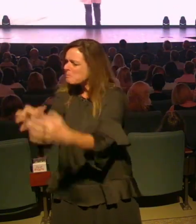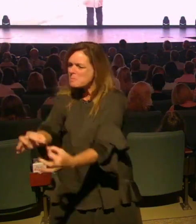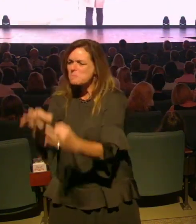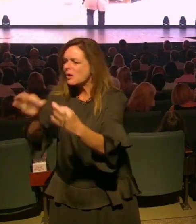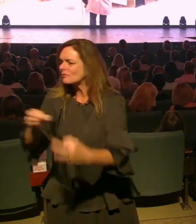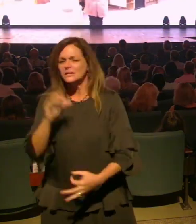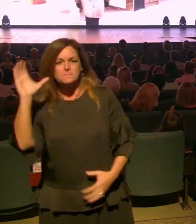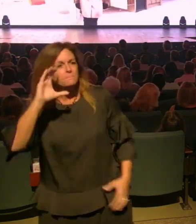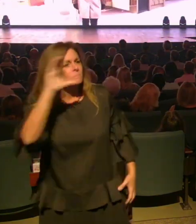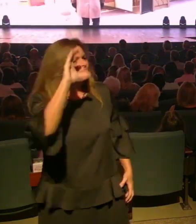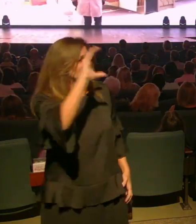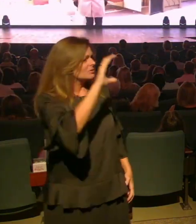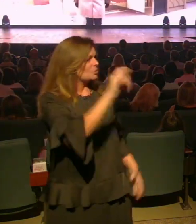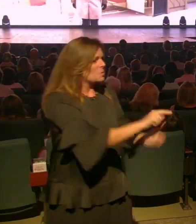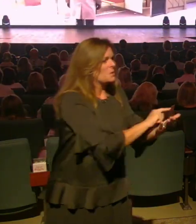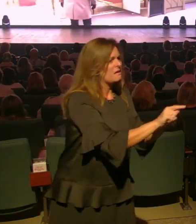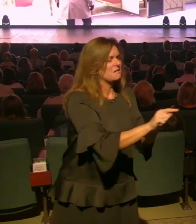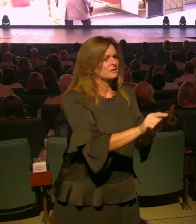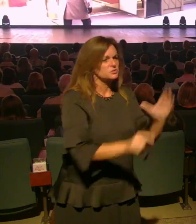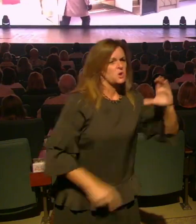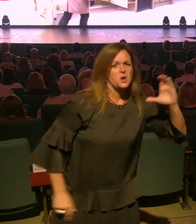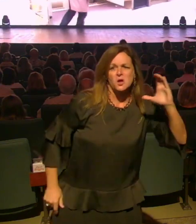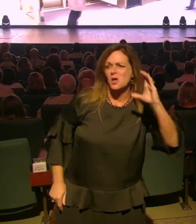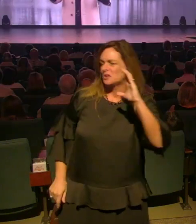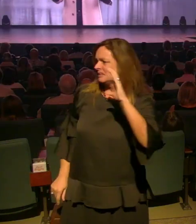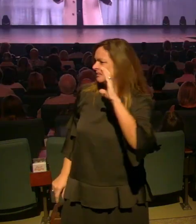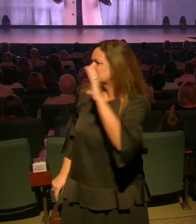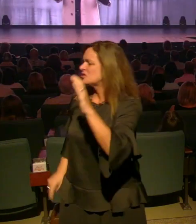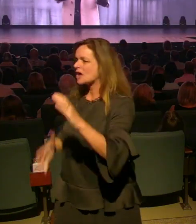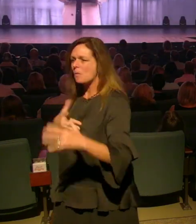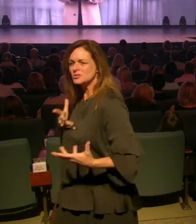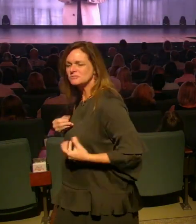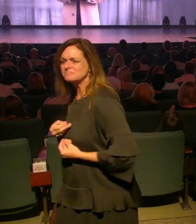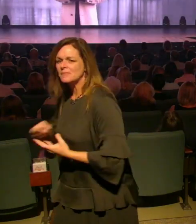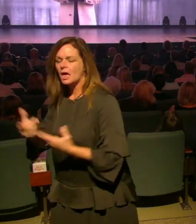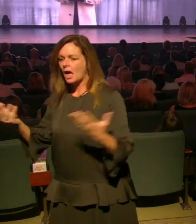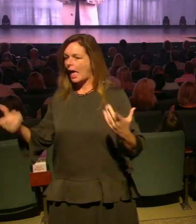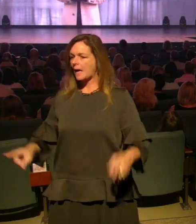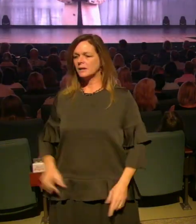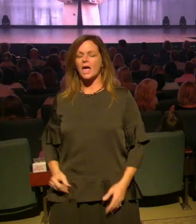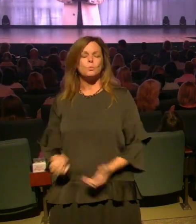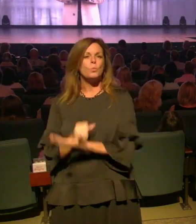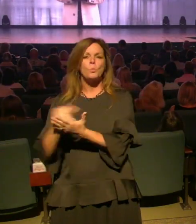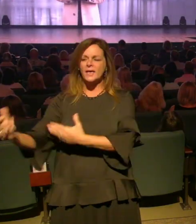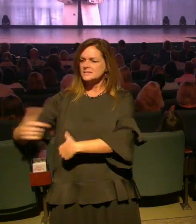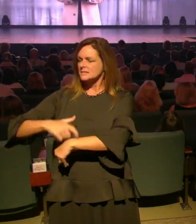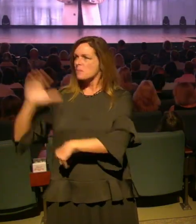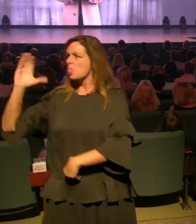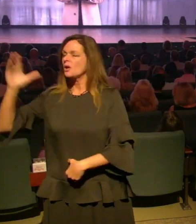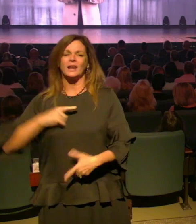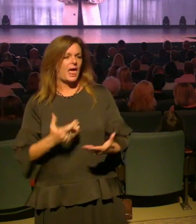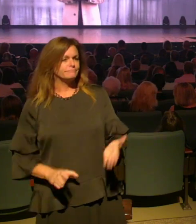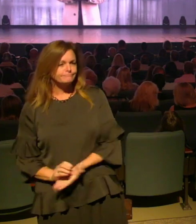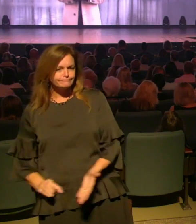Nothing seemed to express what I wanted to express to her through my gift. So I ended up spending more time and probably more money